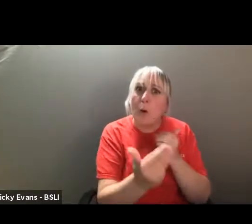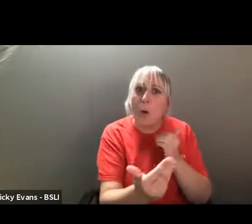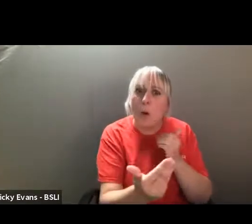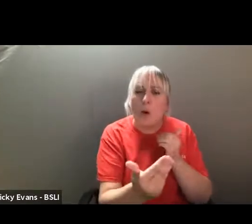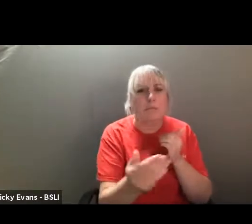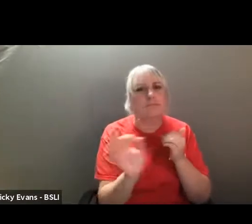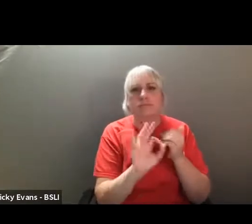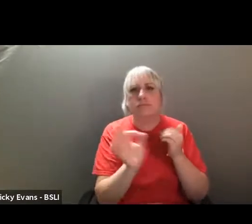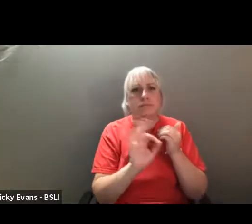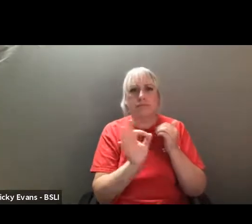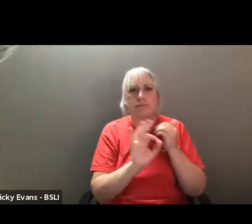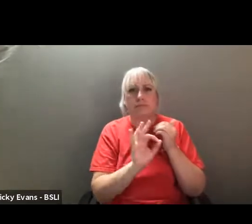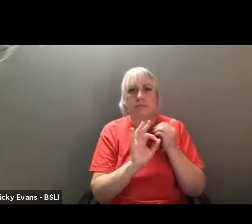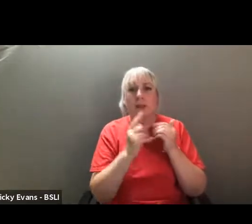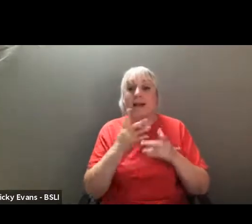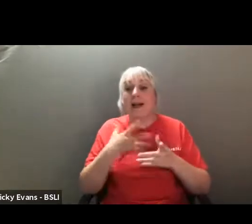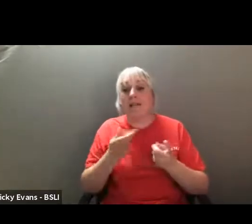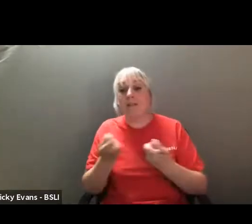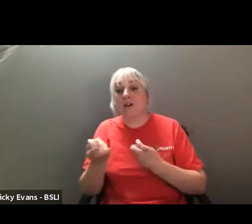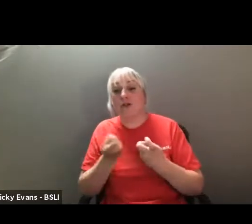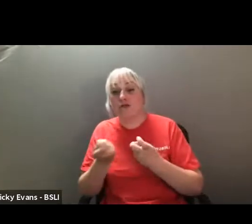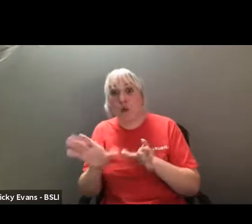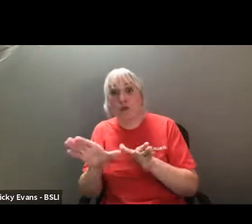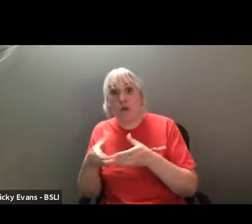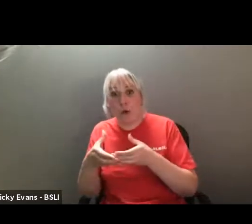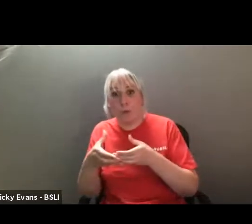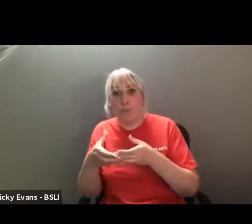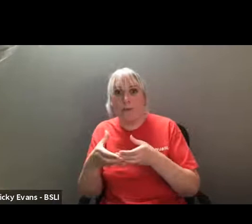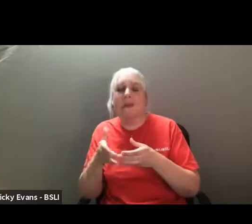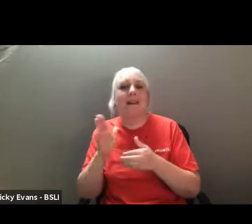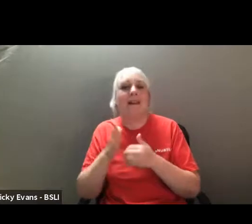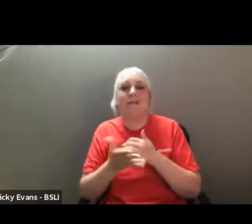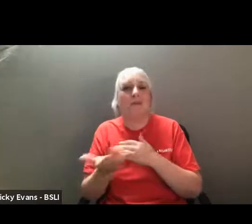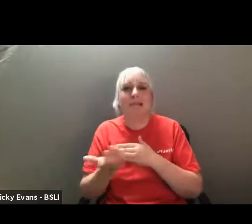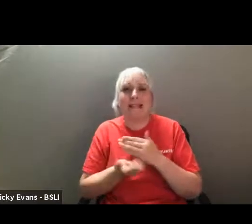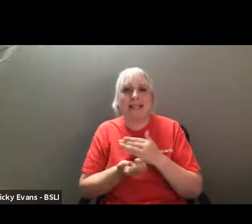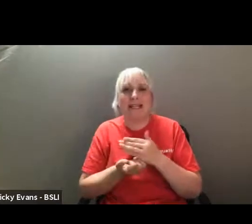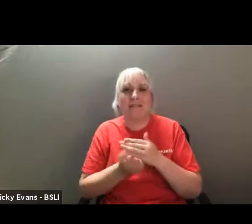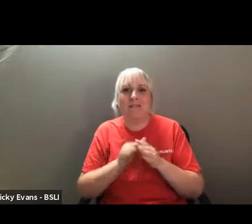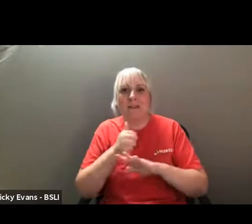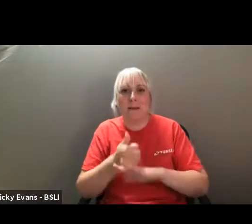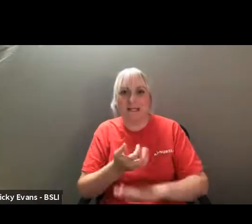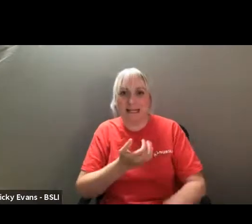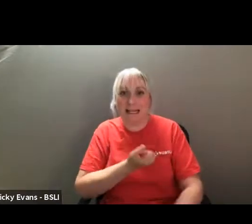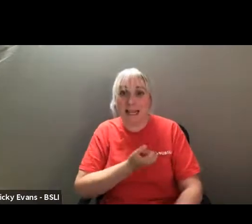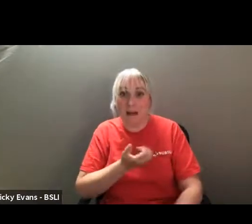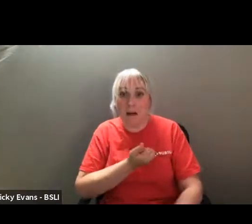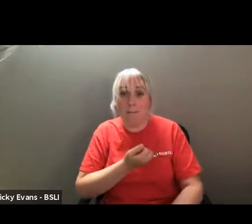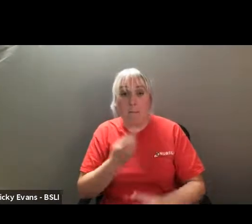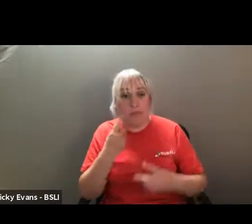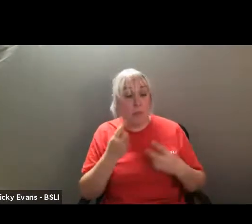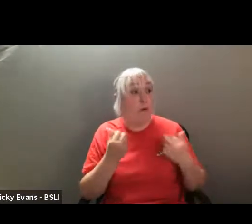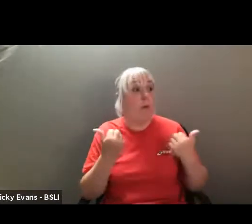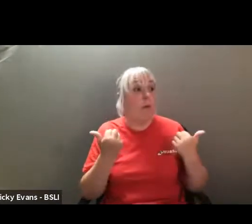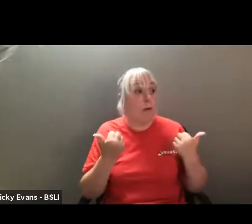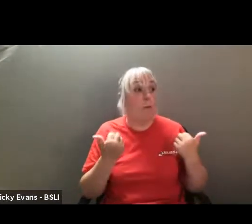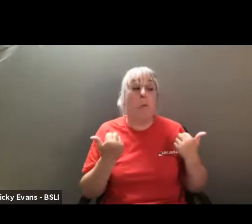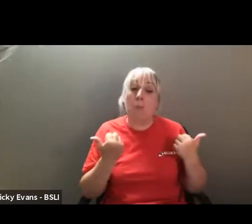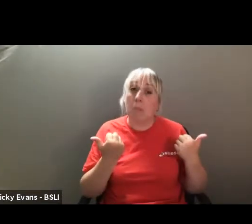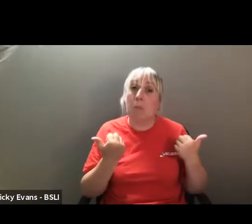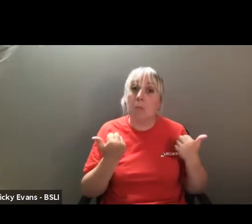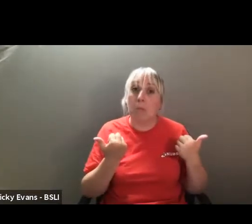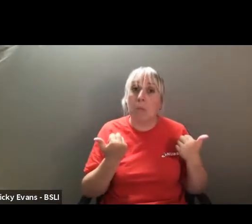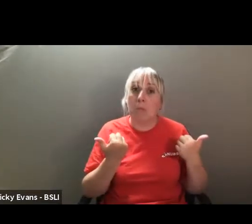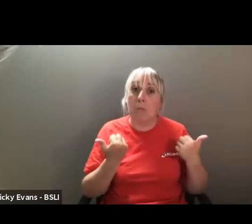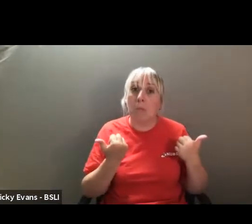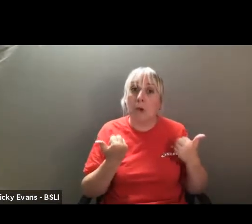did not receive that basic income. So in some ways, I thought that was an encouraging outcome, because